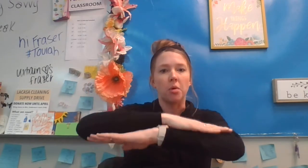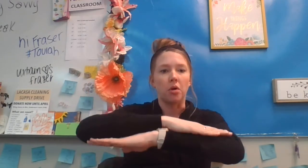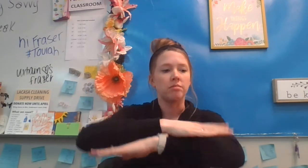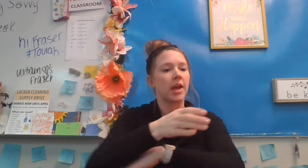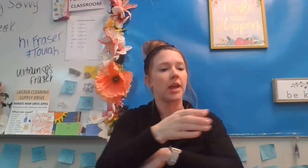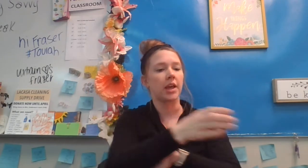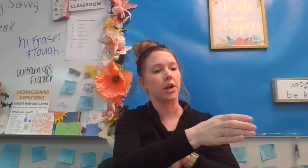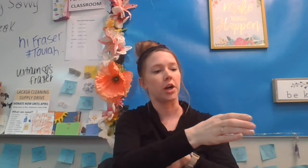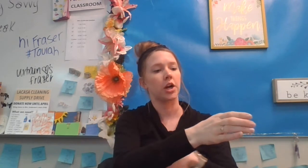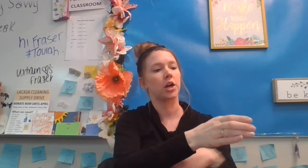Table here,